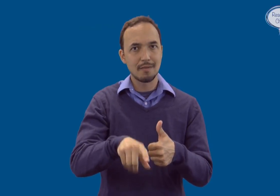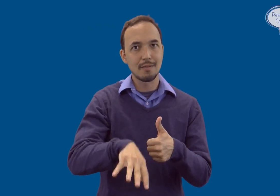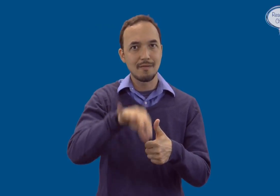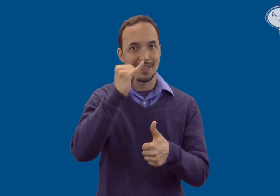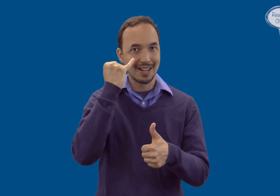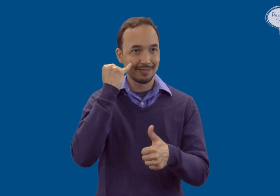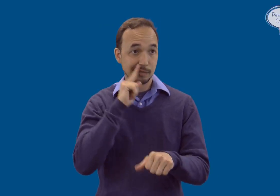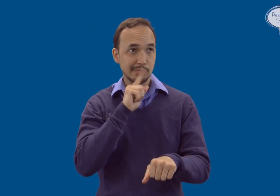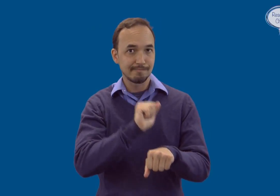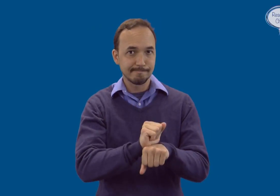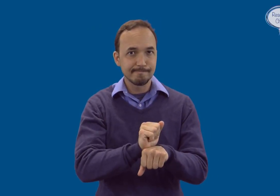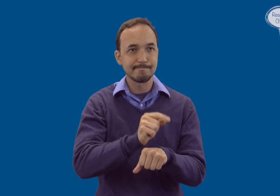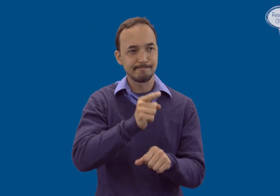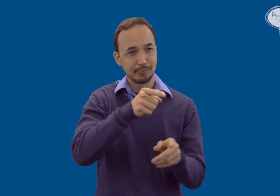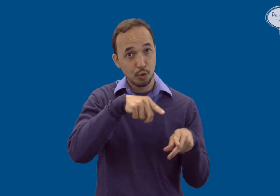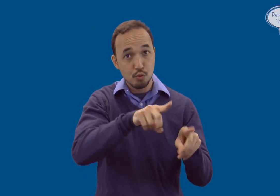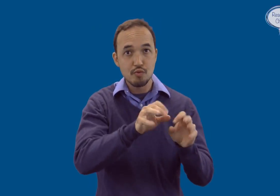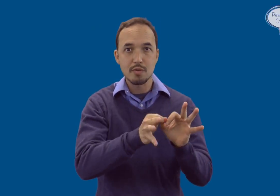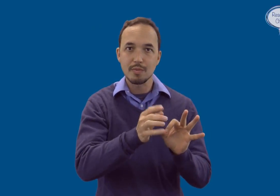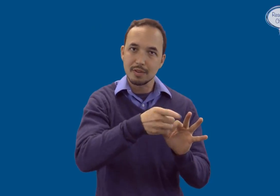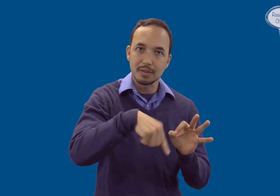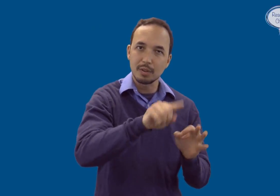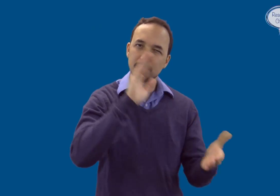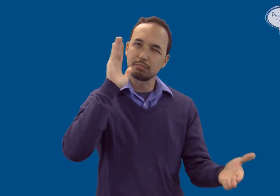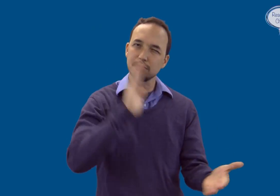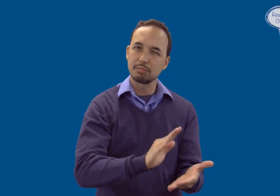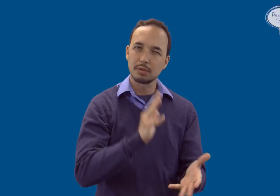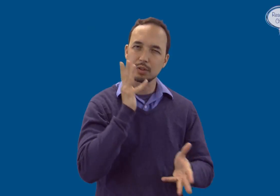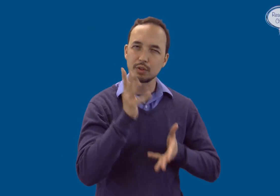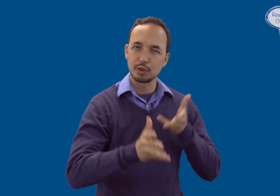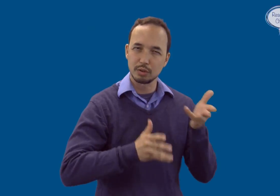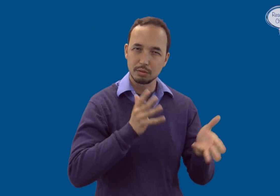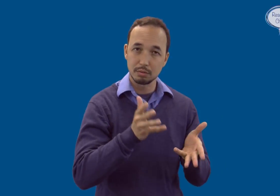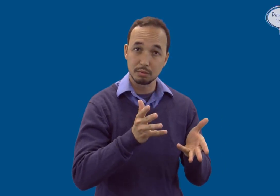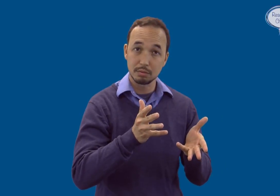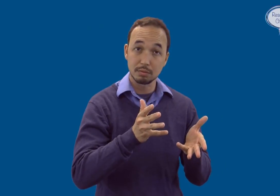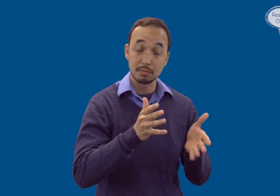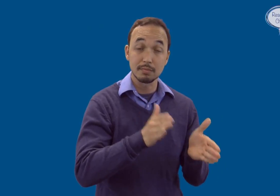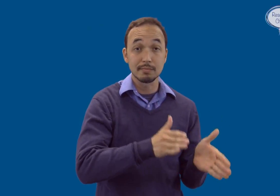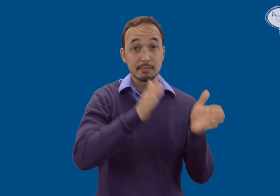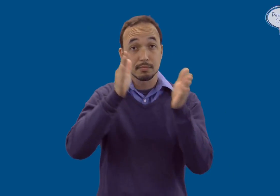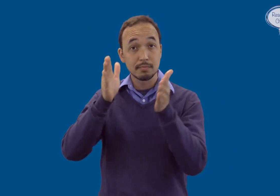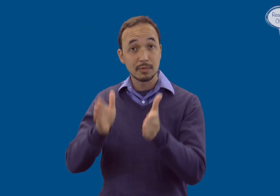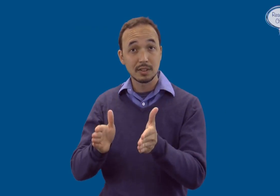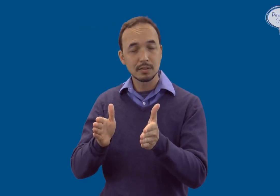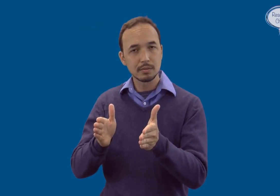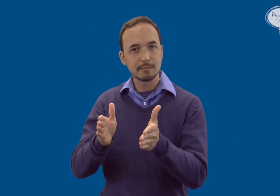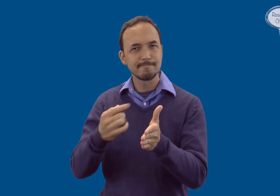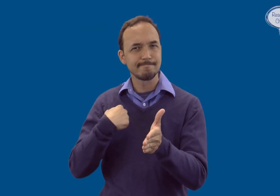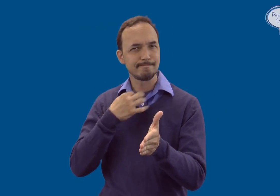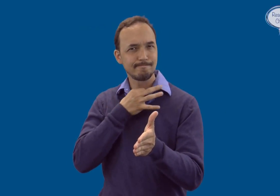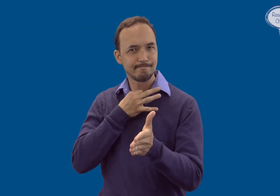So, first, I have to determine whether or not this is actually happening. Are interpreters actually gesturing less while